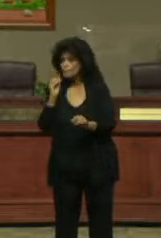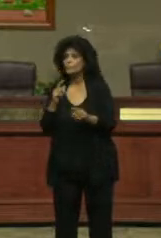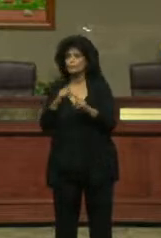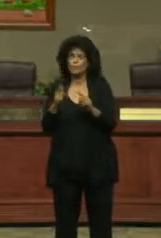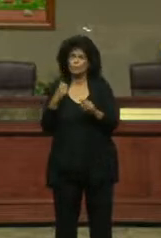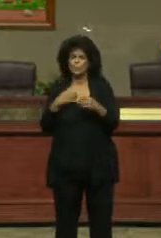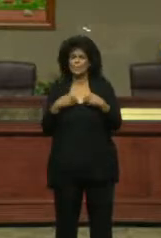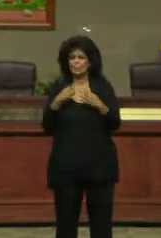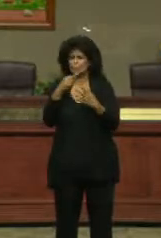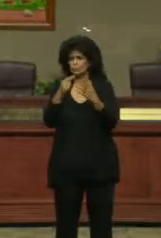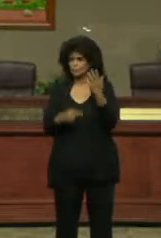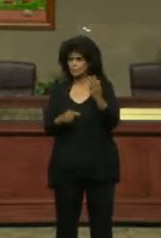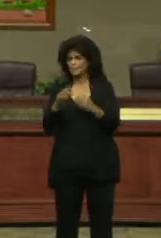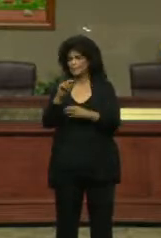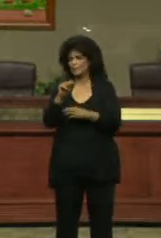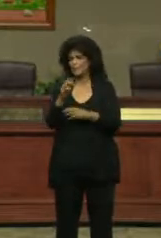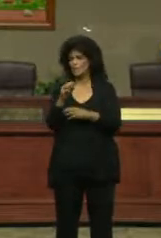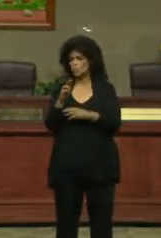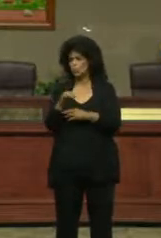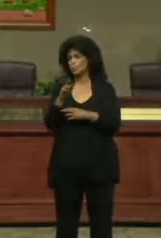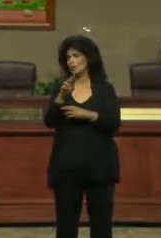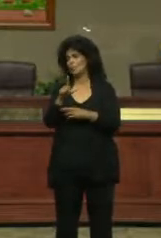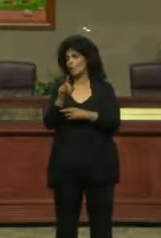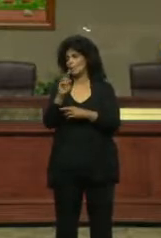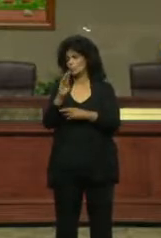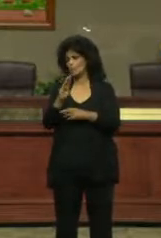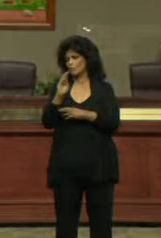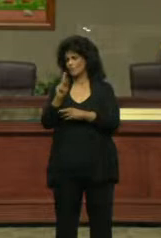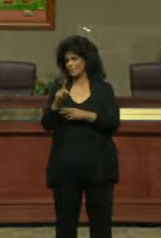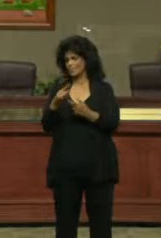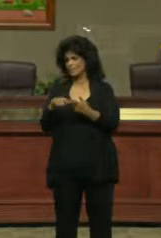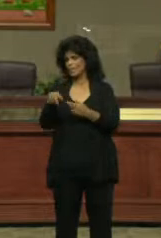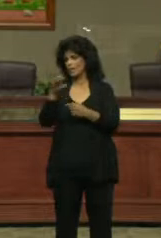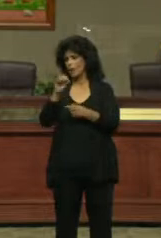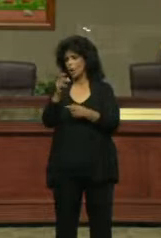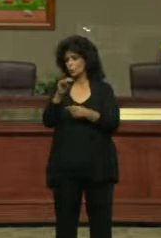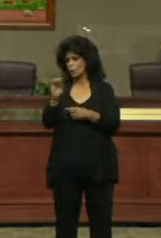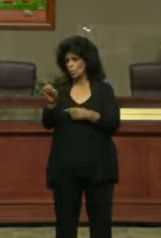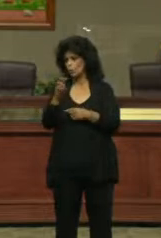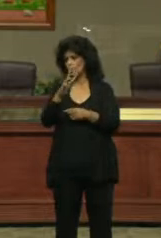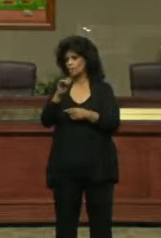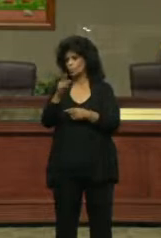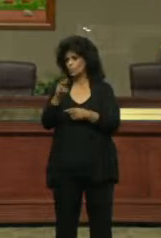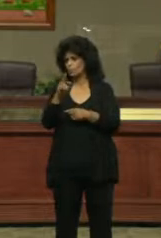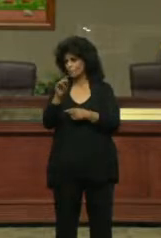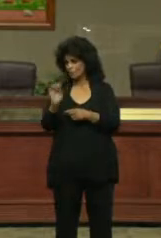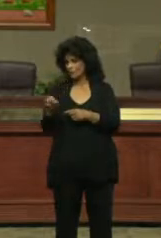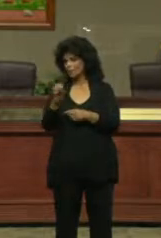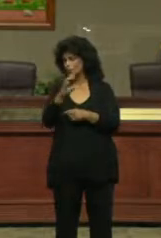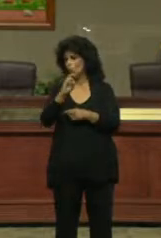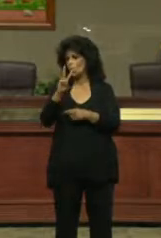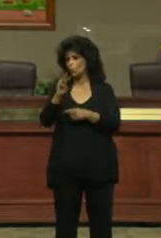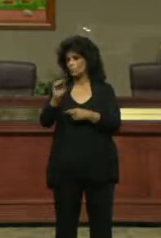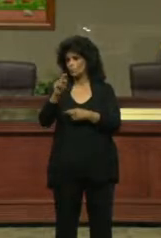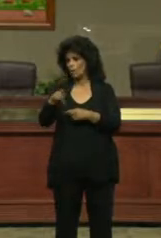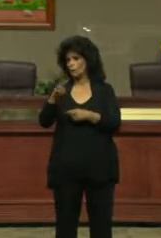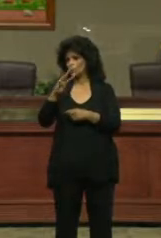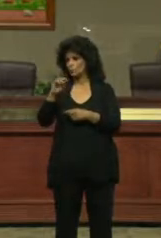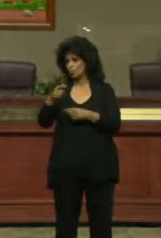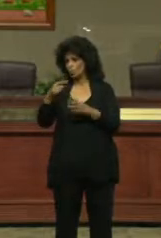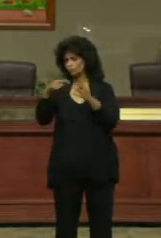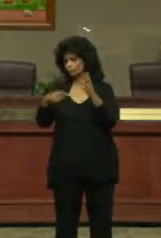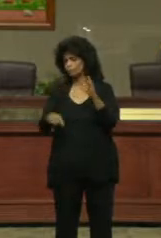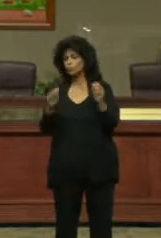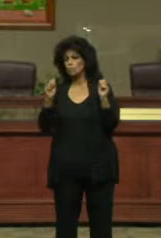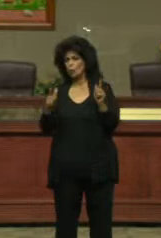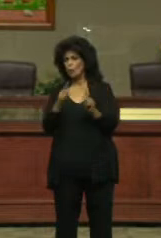Isle, Edenville, Edgewood, Lake Buena Vista, Maitland, Oakland, Ocoee, Windermere, Winter Garden, and Winter Park are eligible for the